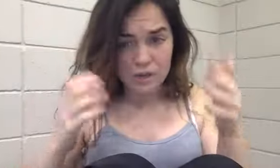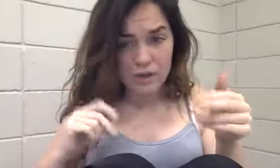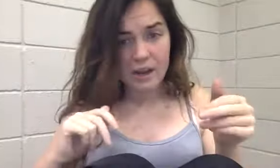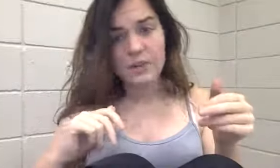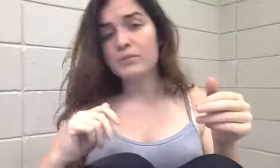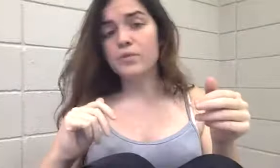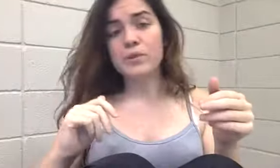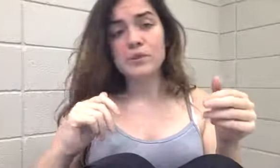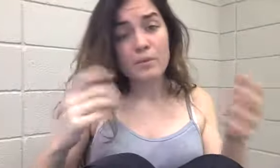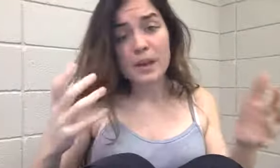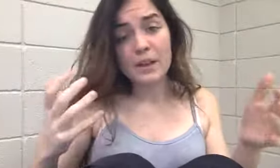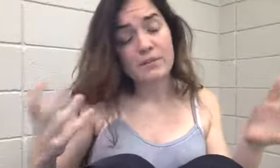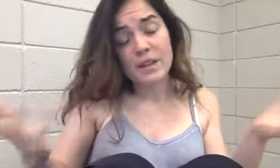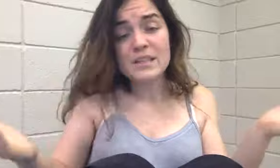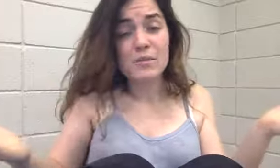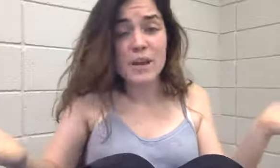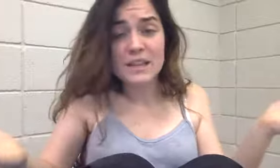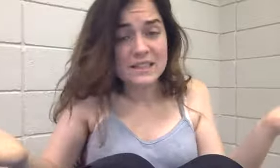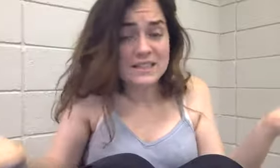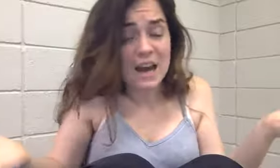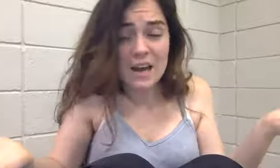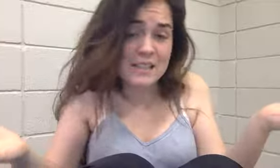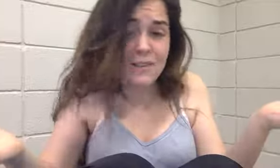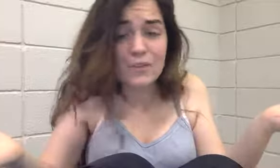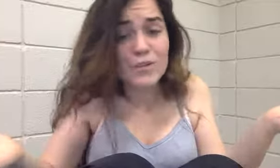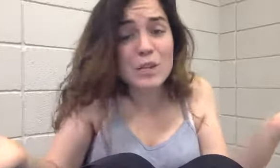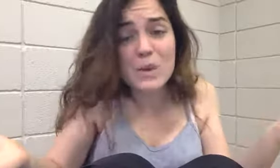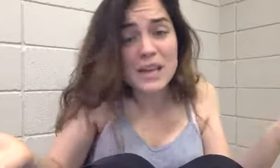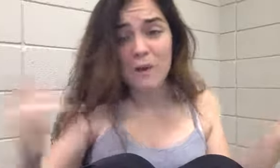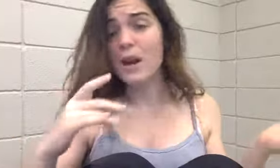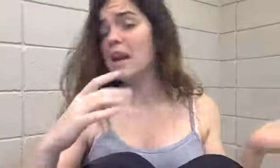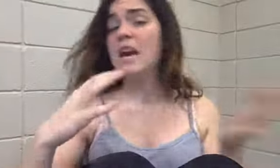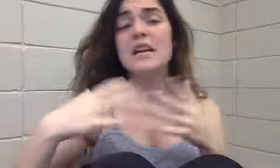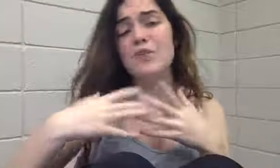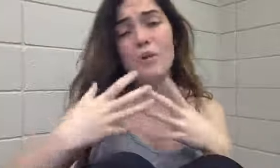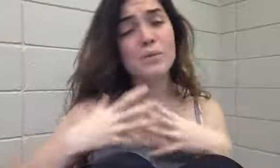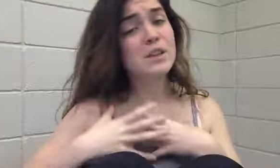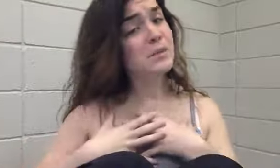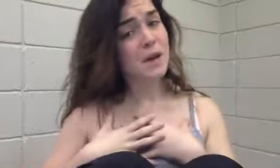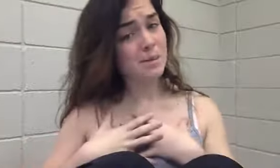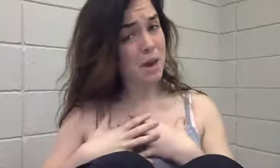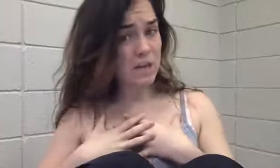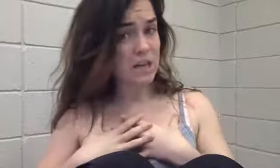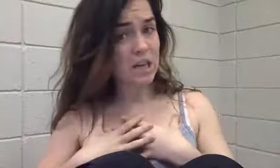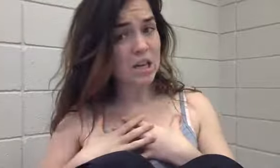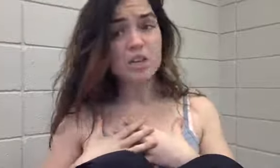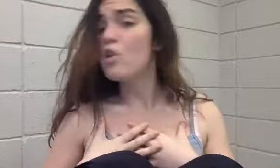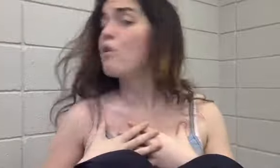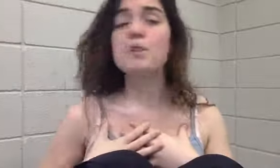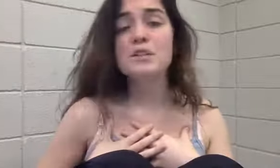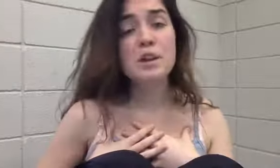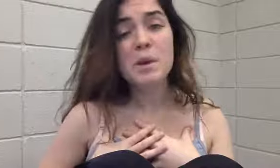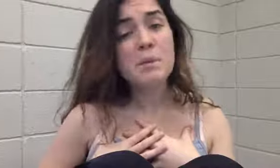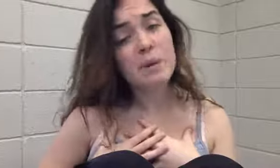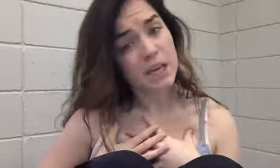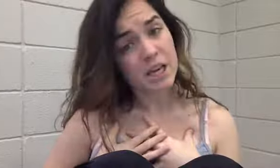have an influence on my life. That's no way that it's never ever going to be that way. It's always going to be about me. It's always going to be about me. That's